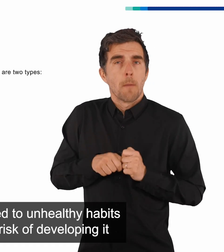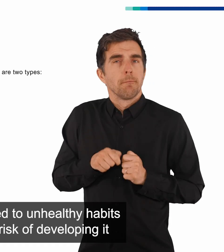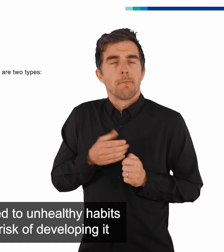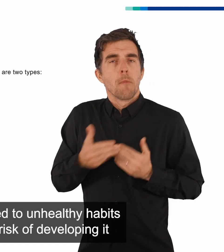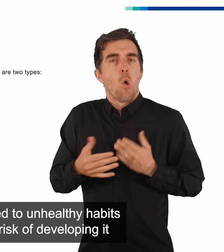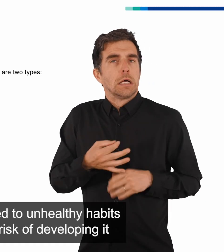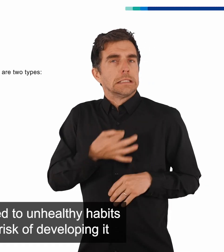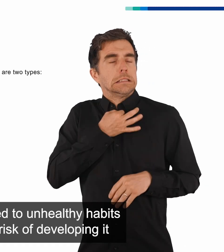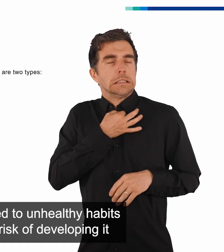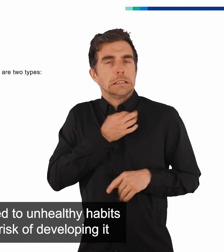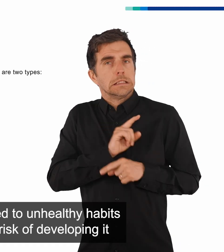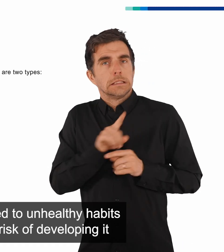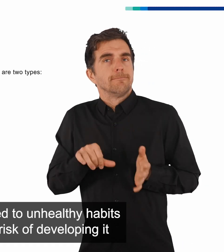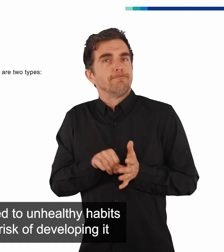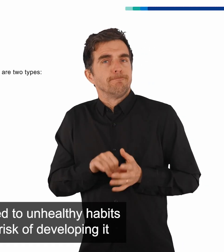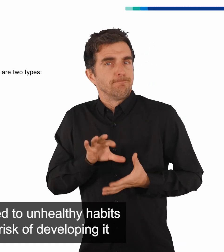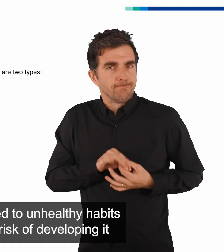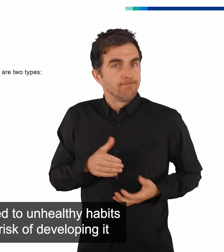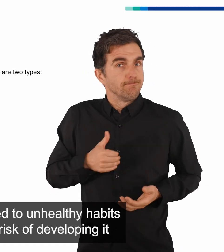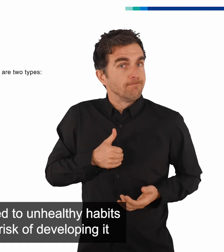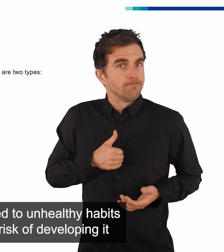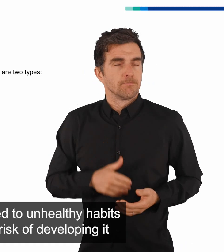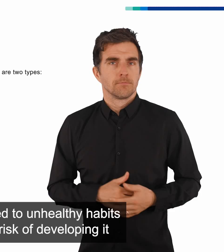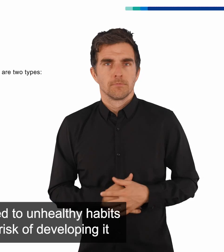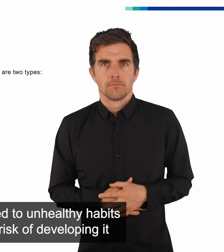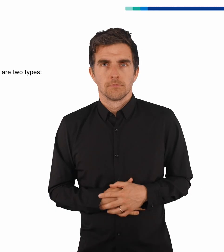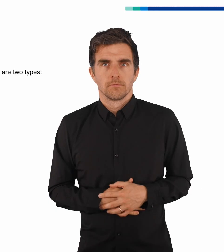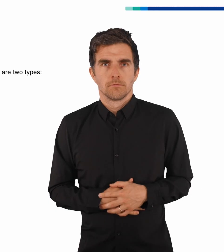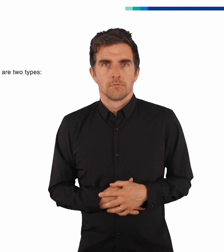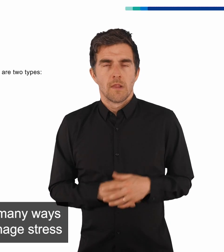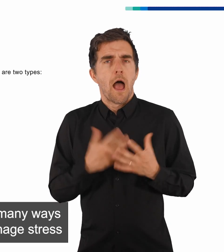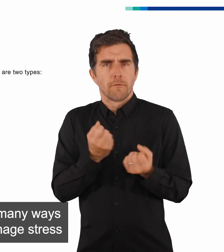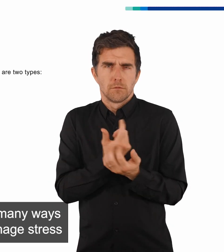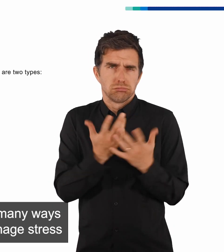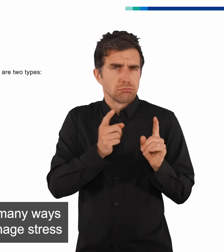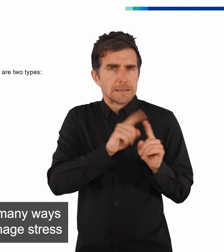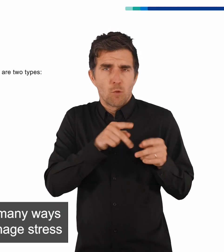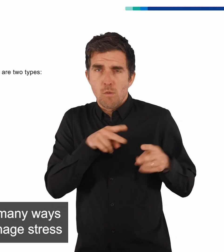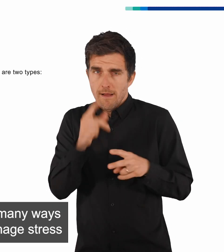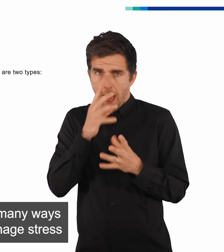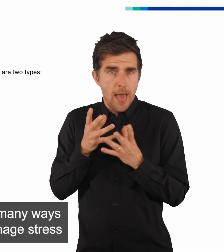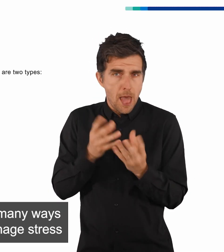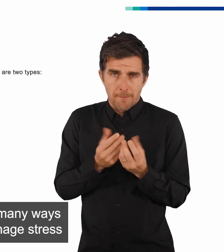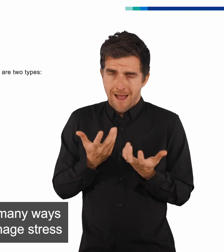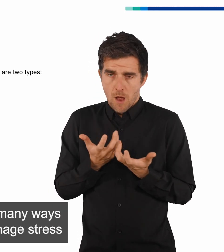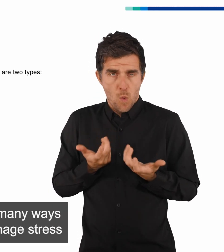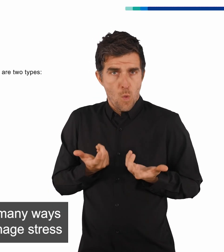For practical ways to reduce stress, please watch our mental health and wellbeing video in this series.